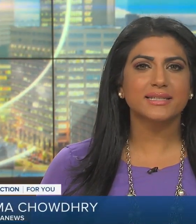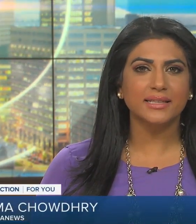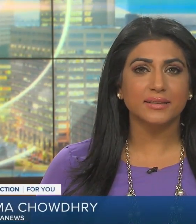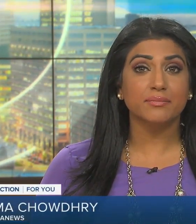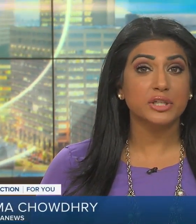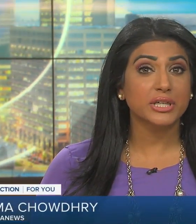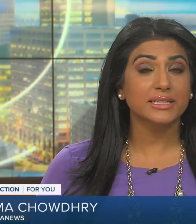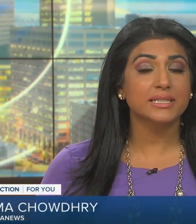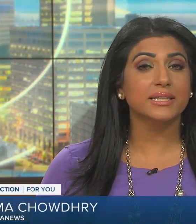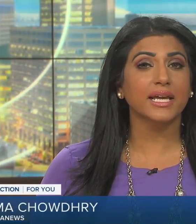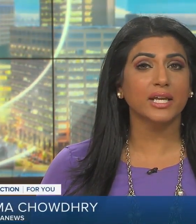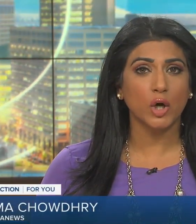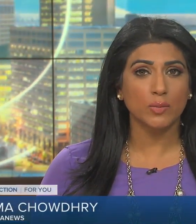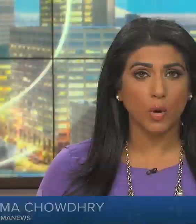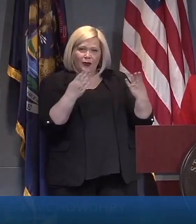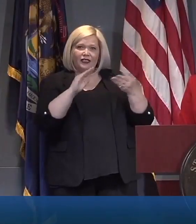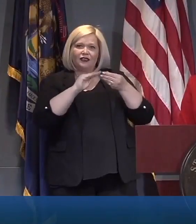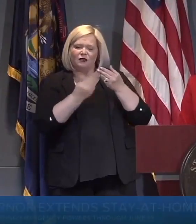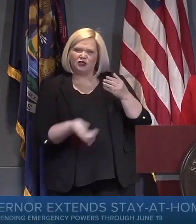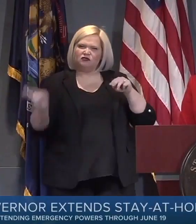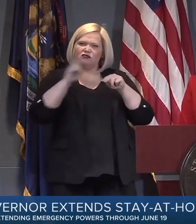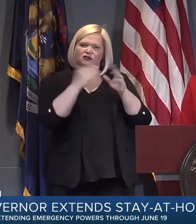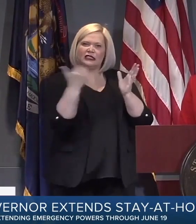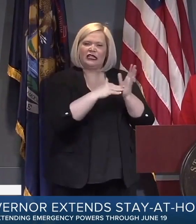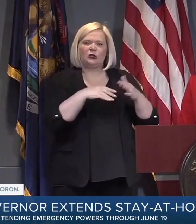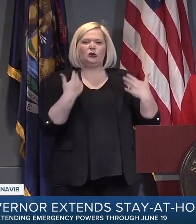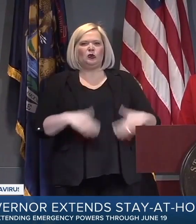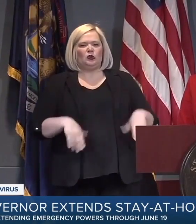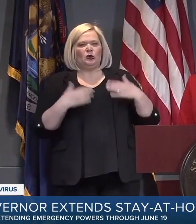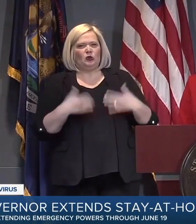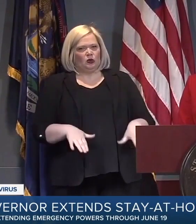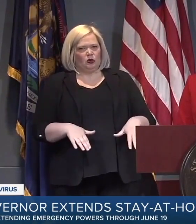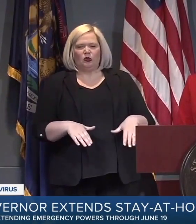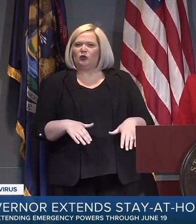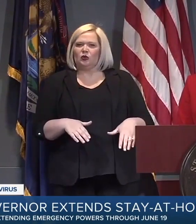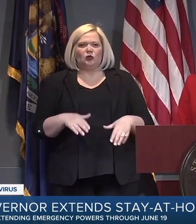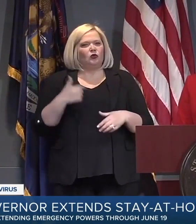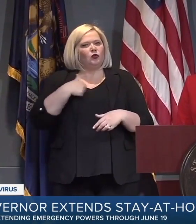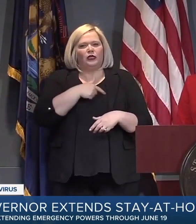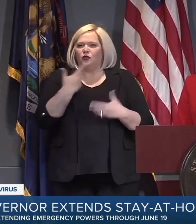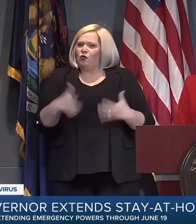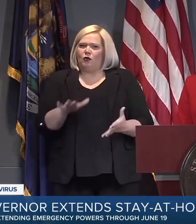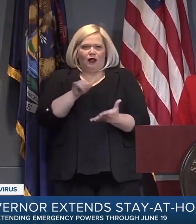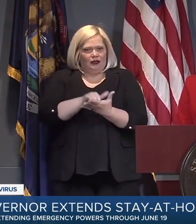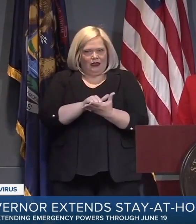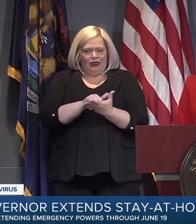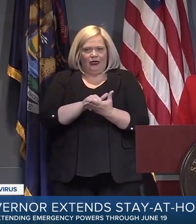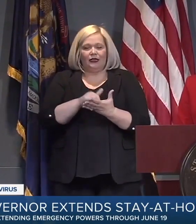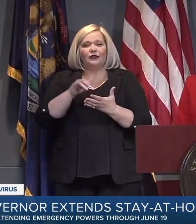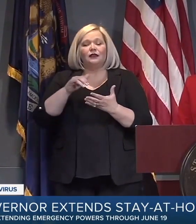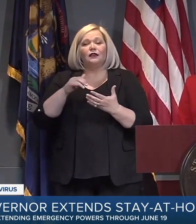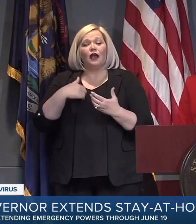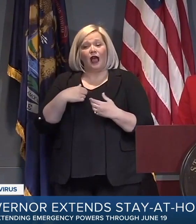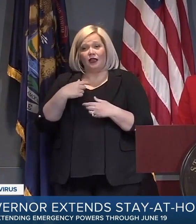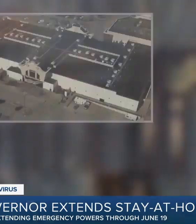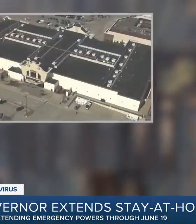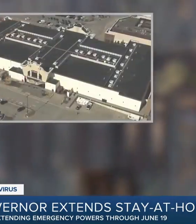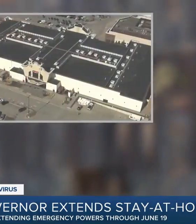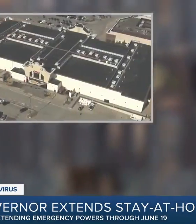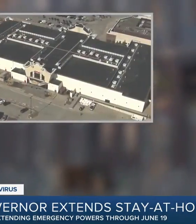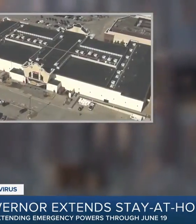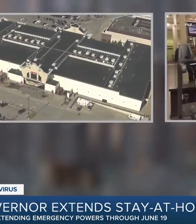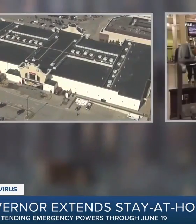has extended Michigan's stay-at-home order through June 12th, and the state of emergency is now in effect until June